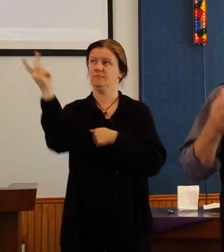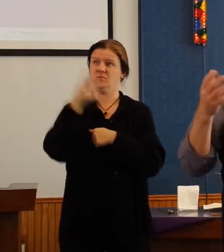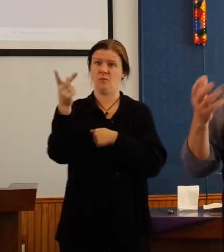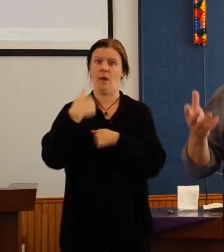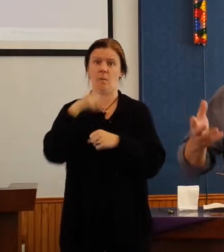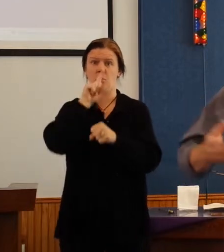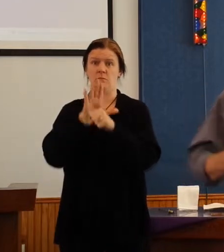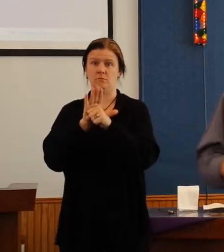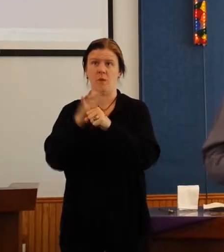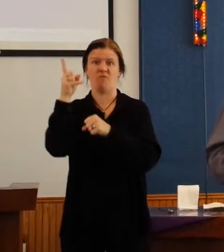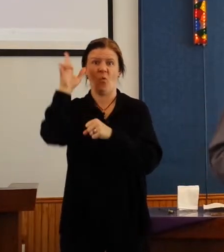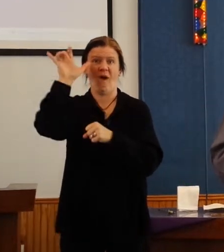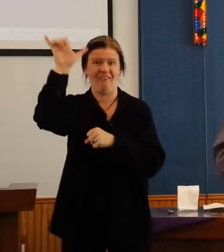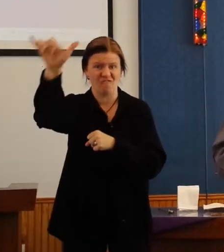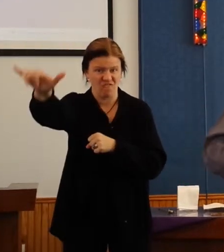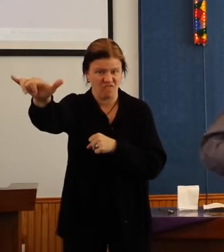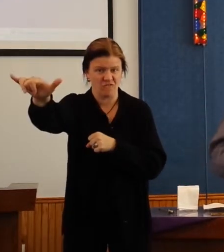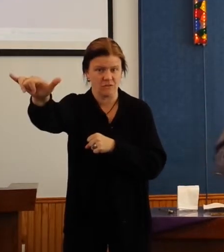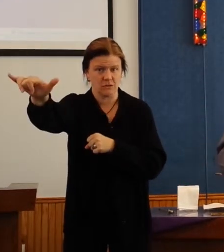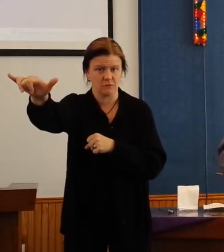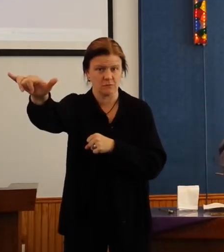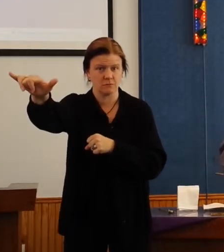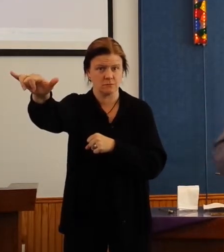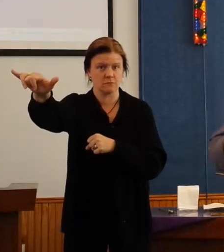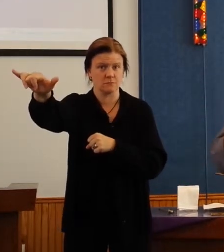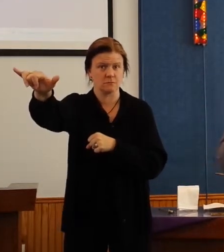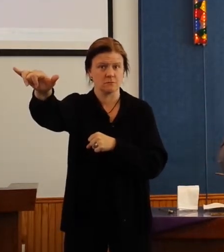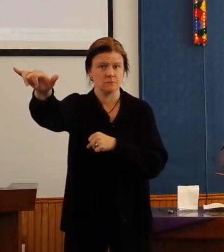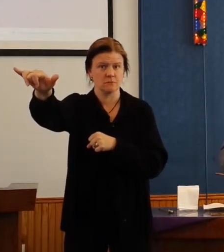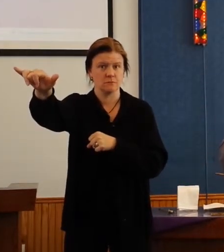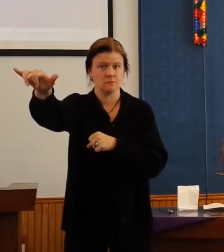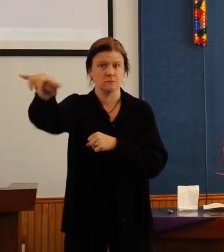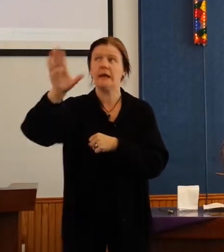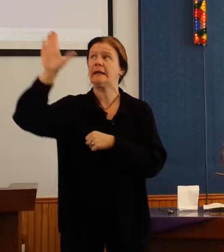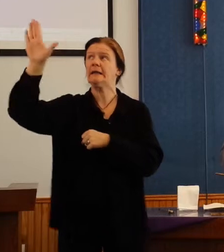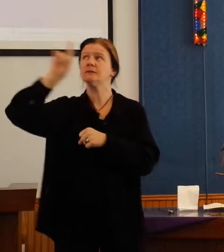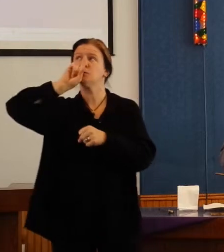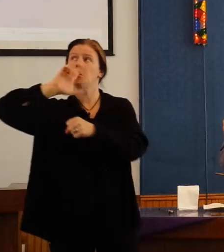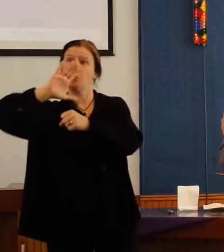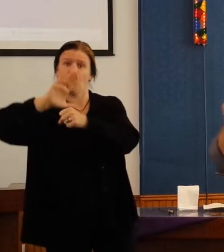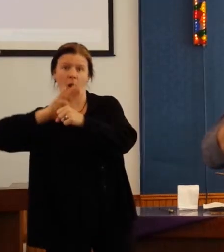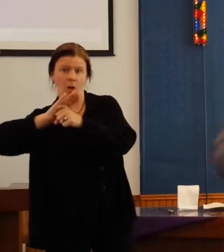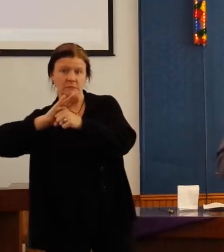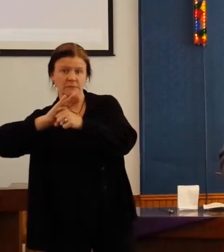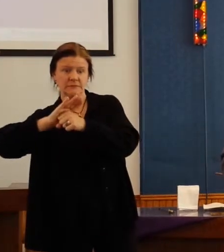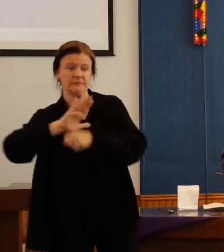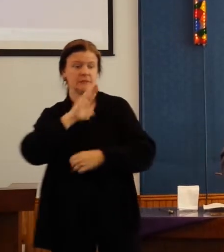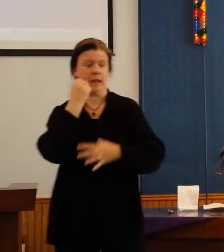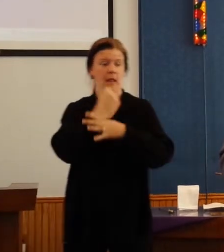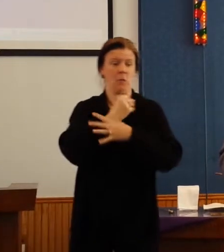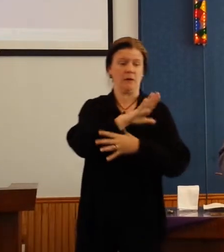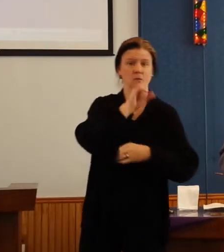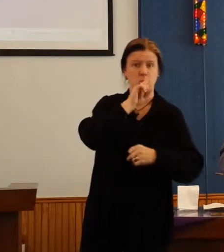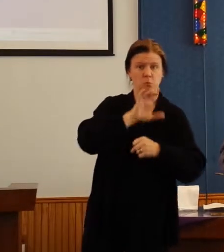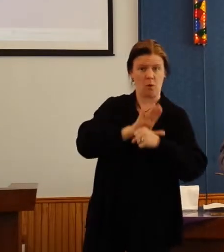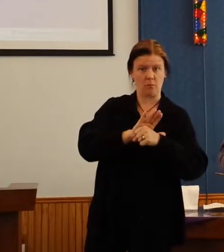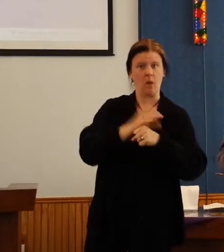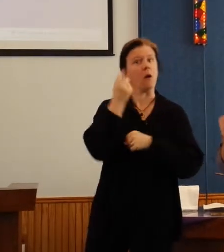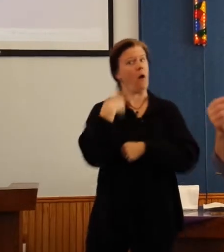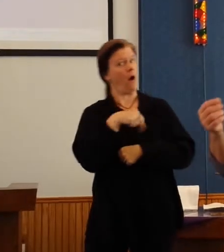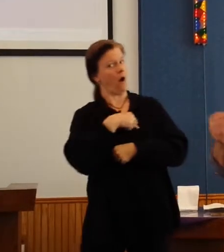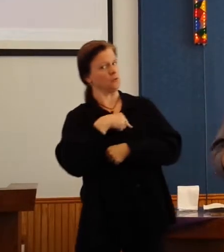ever and ever, the promises that God made to Abraham and Israel and us as